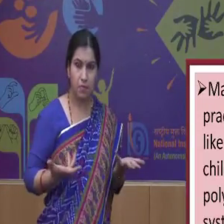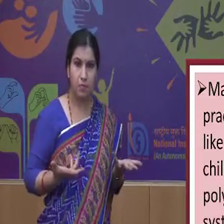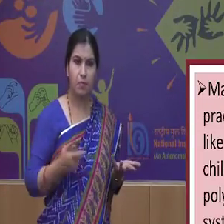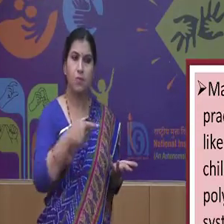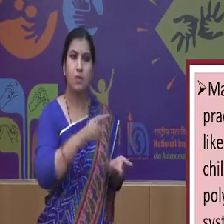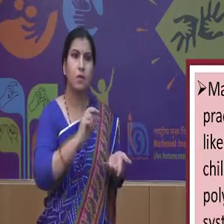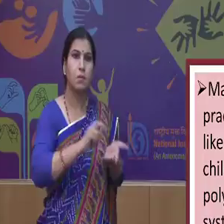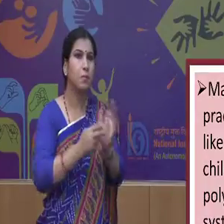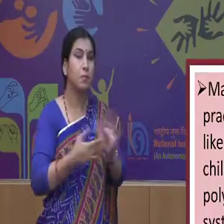Sati means